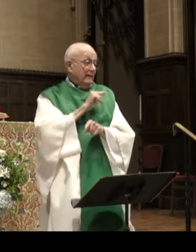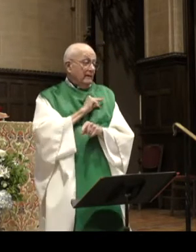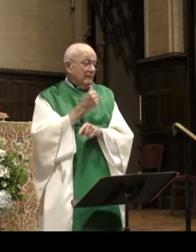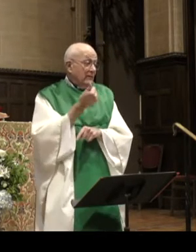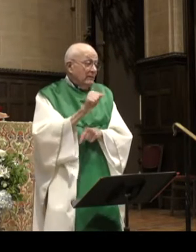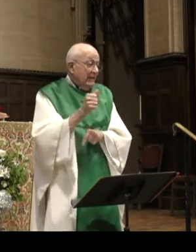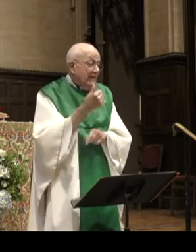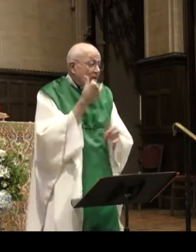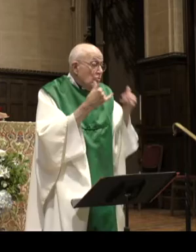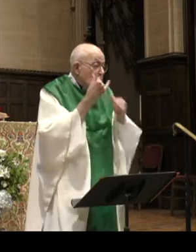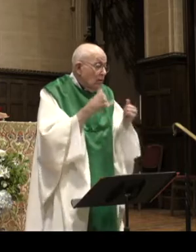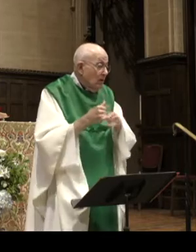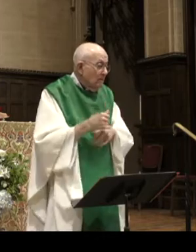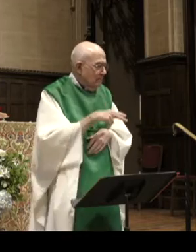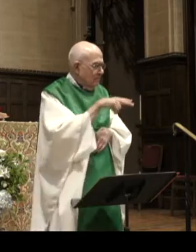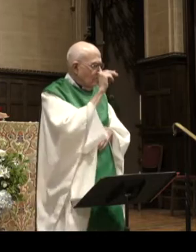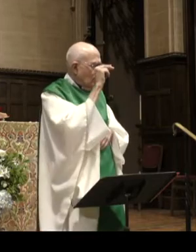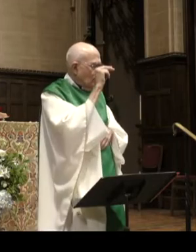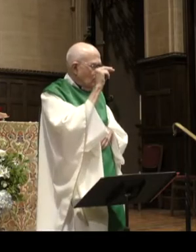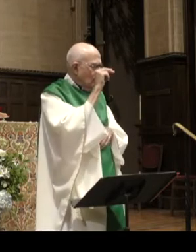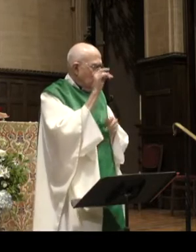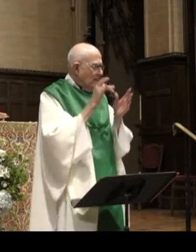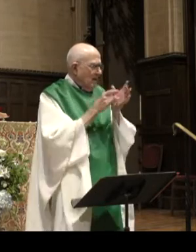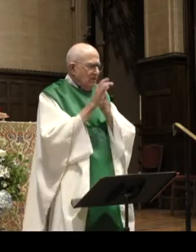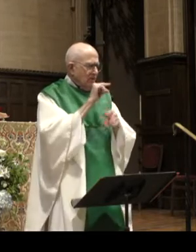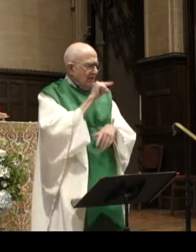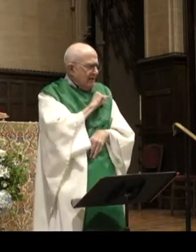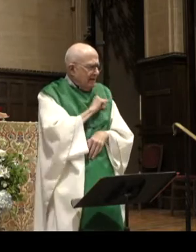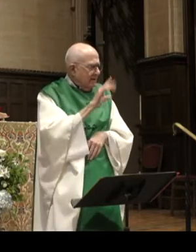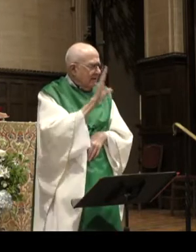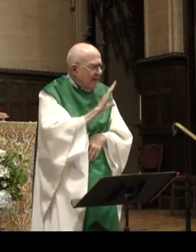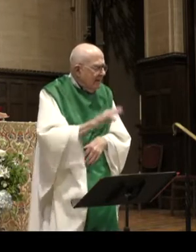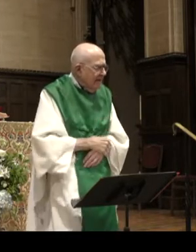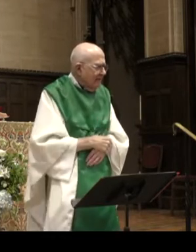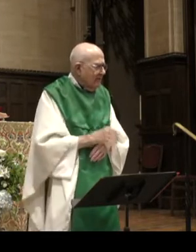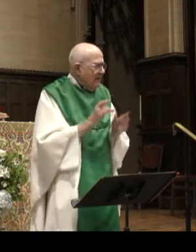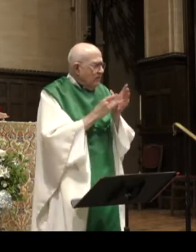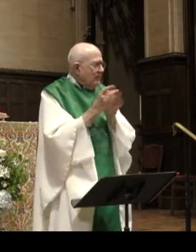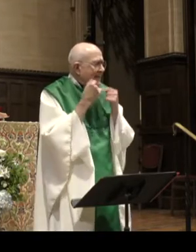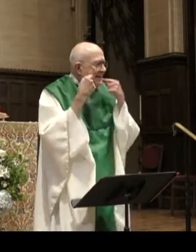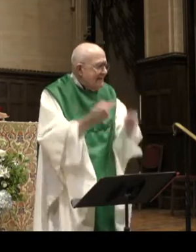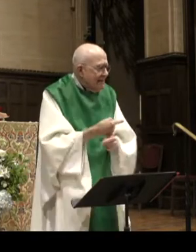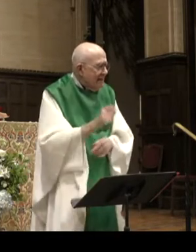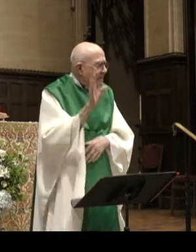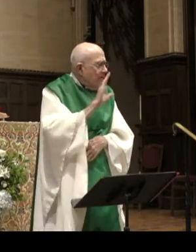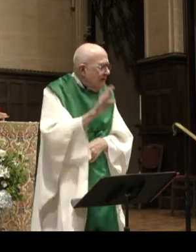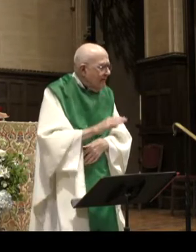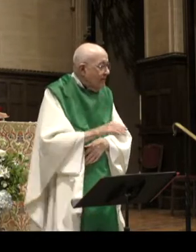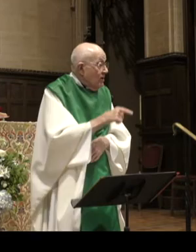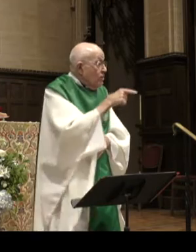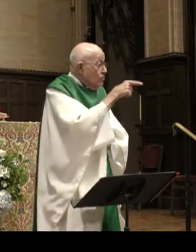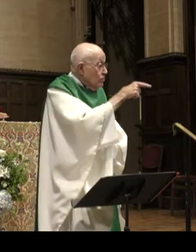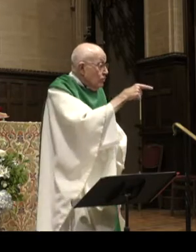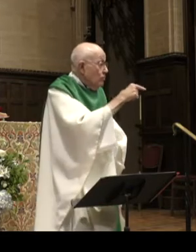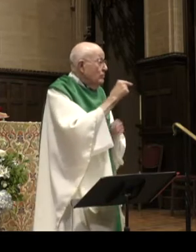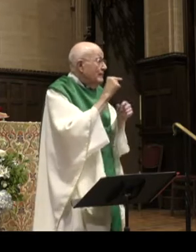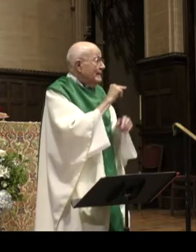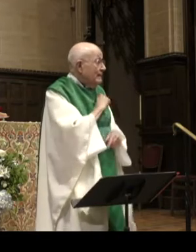Jesus was guilty of any wrong? No. Jesus was guilty? Never. Jesus sinned? Never. You